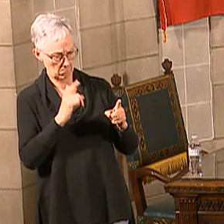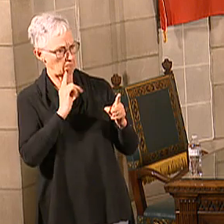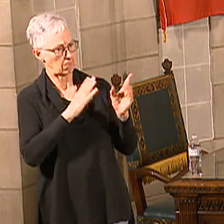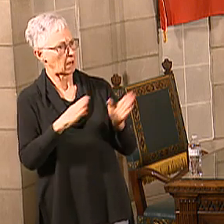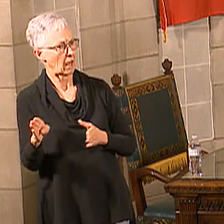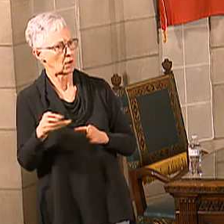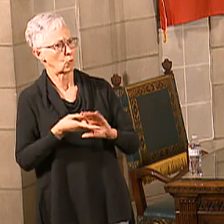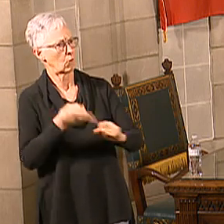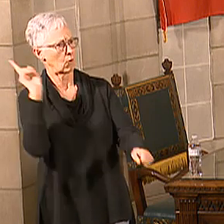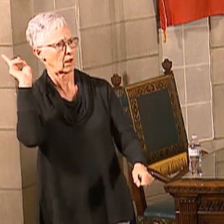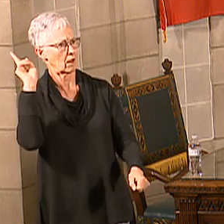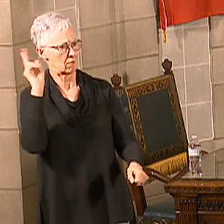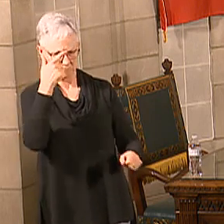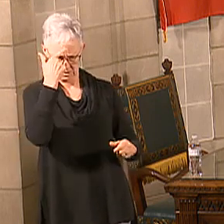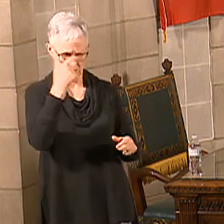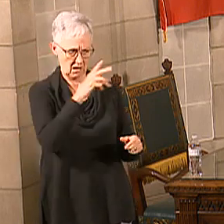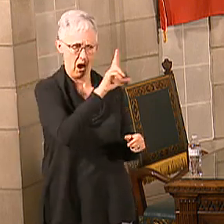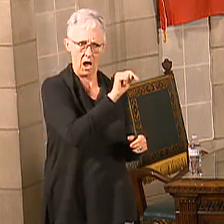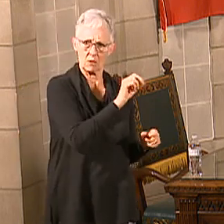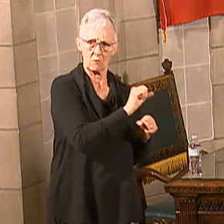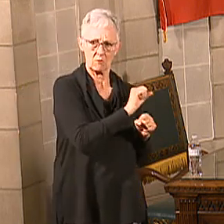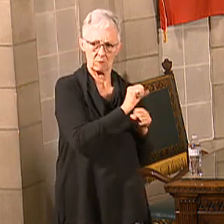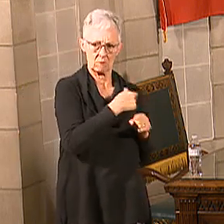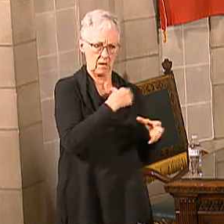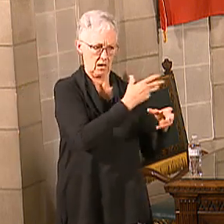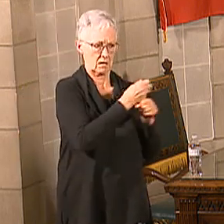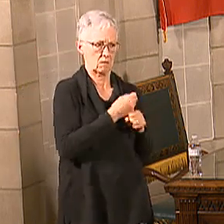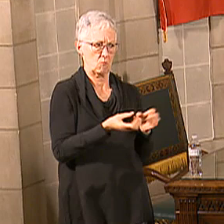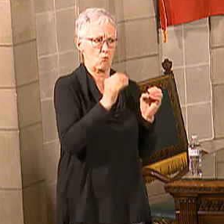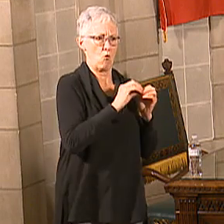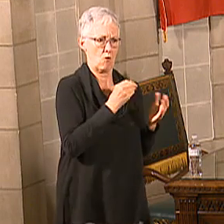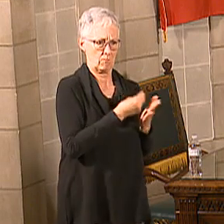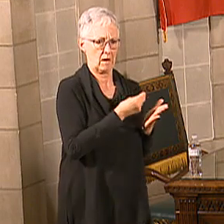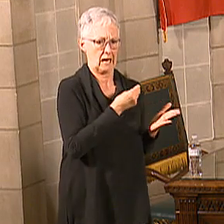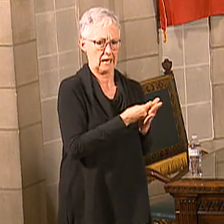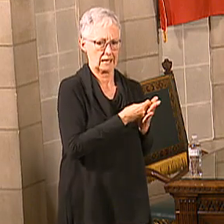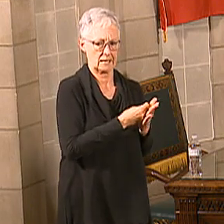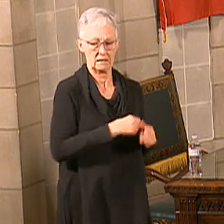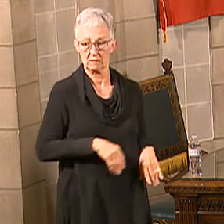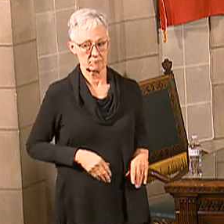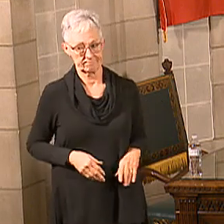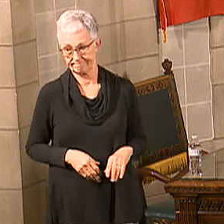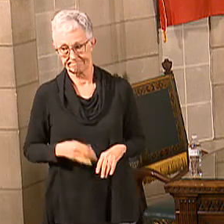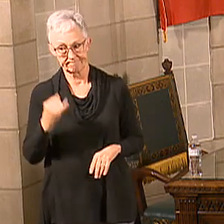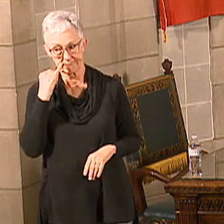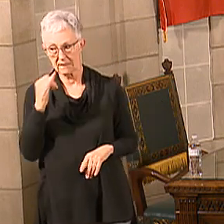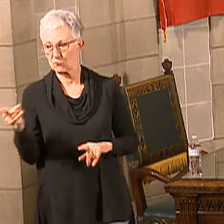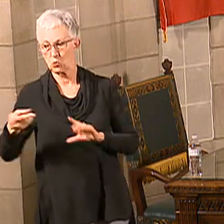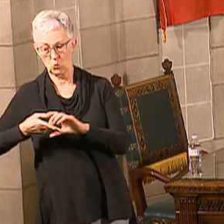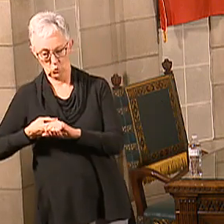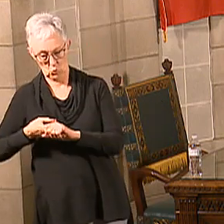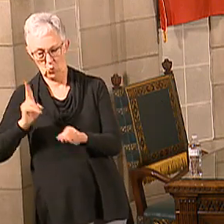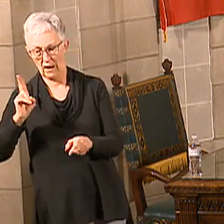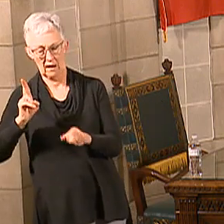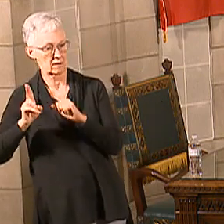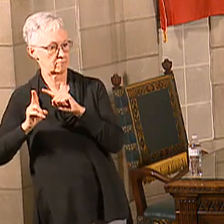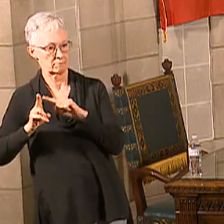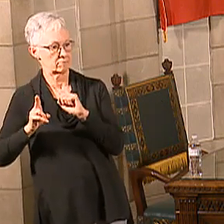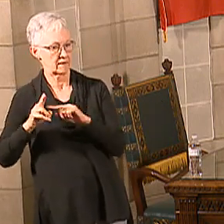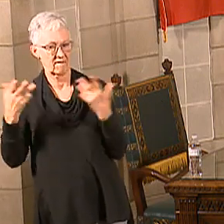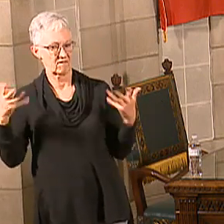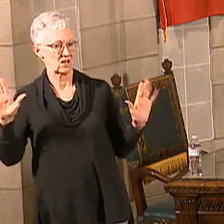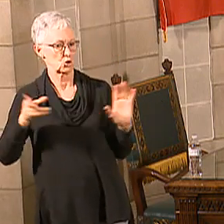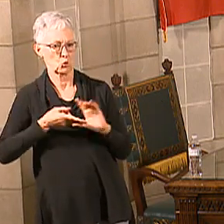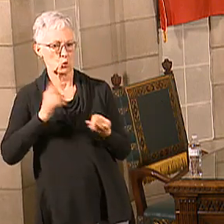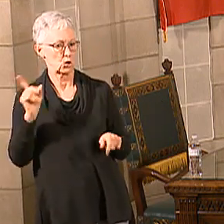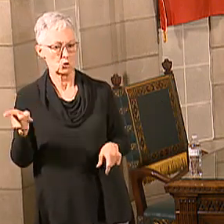good plan. If you quit your job and you don't have a valid reason for quitting it, you're still going to be disqualified and you're not going to be eligible for any of